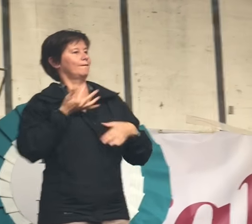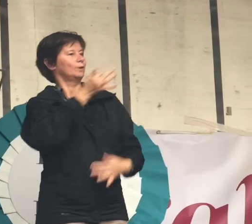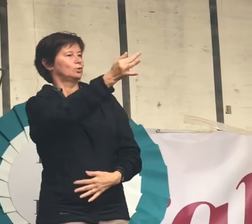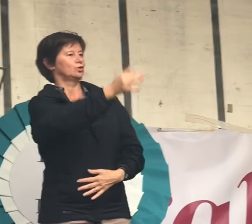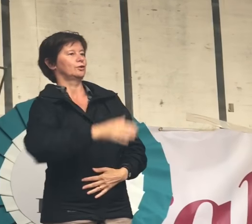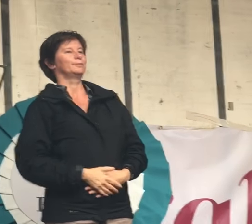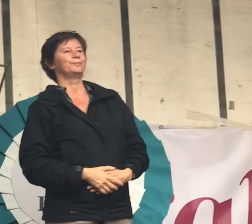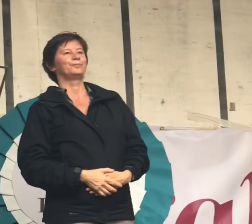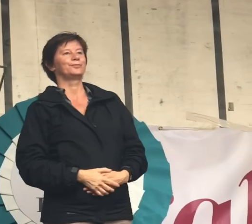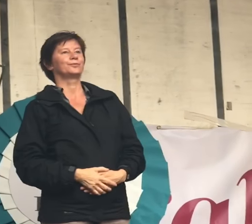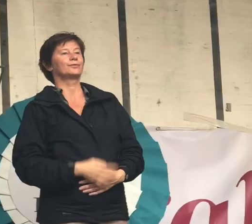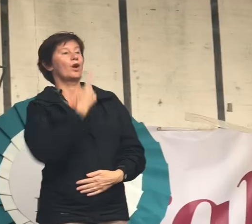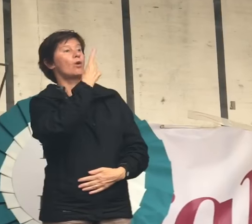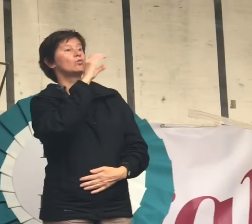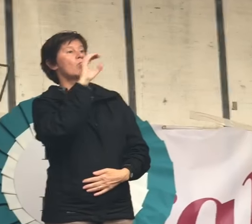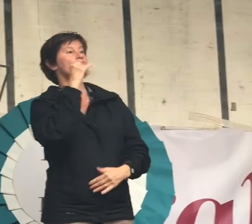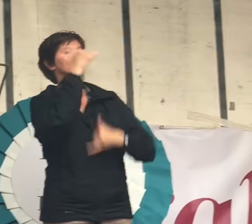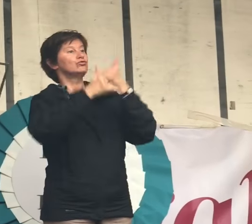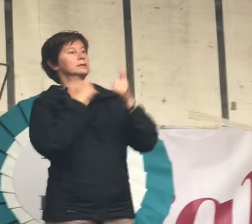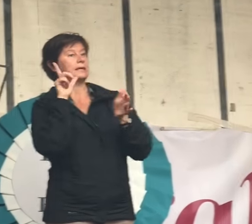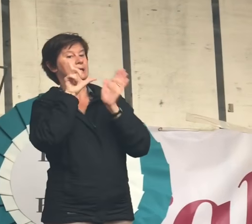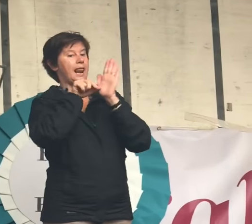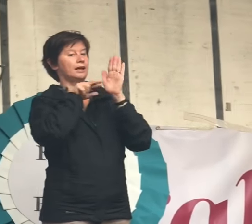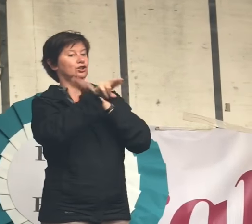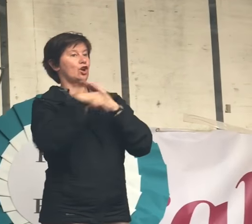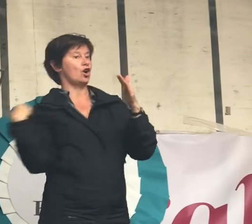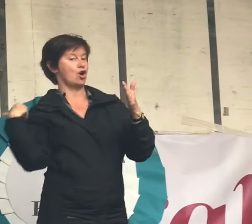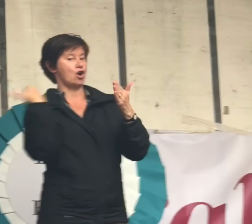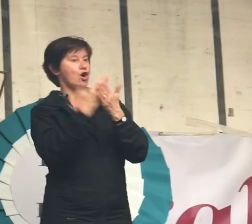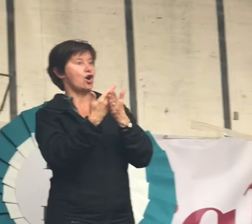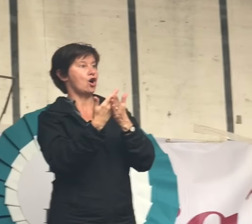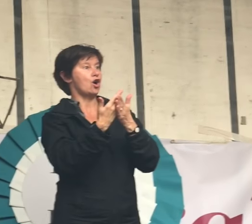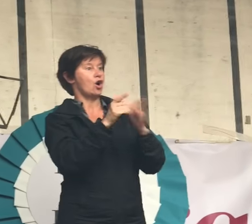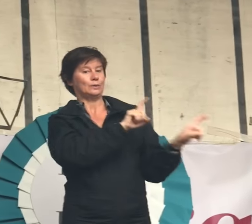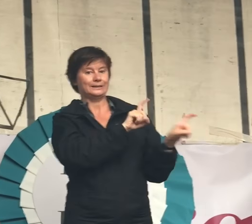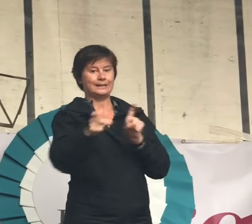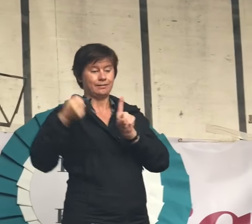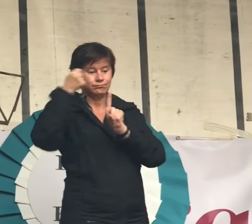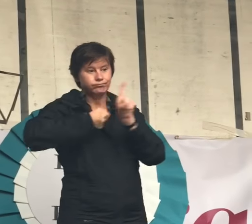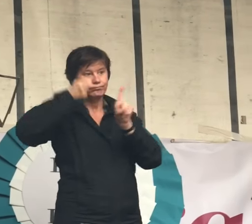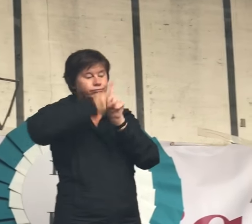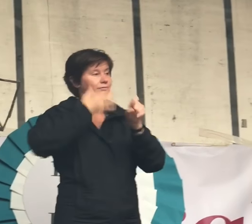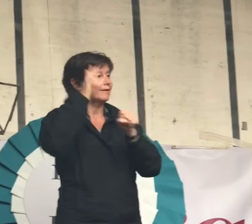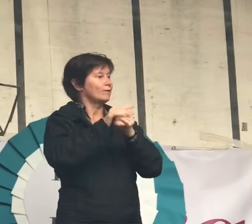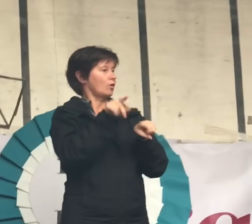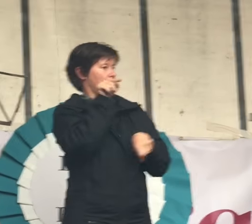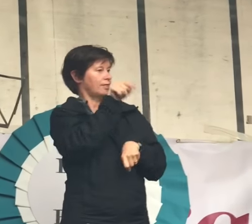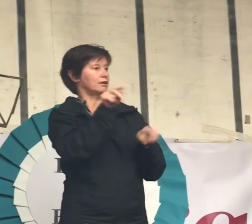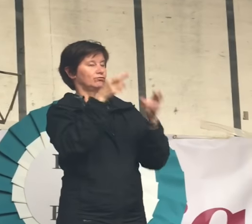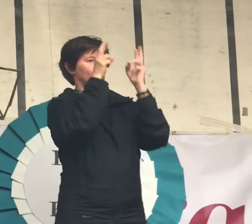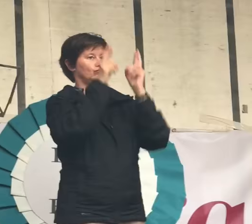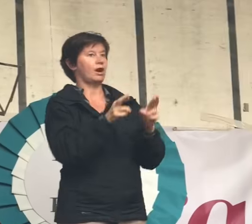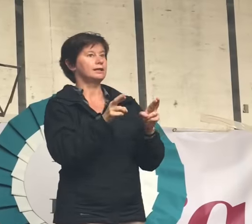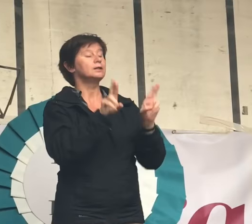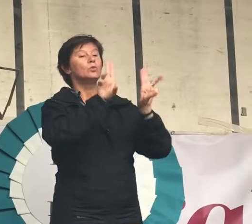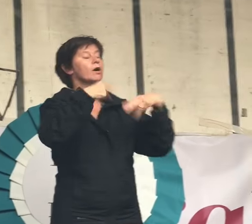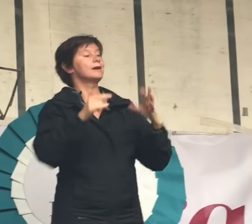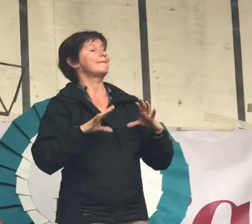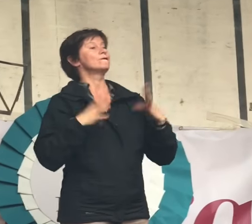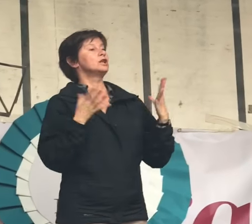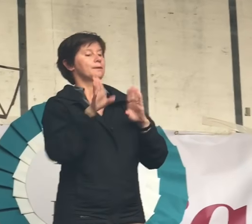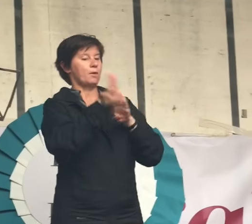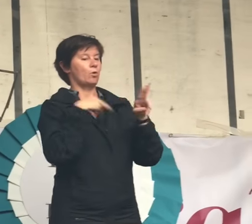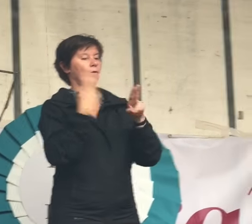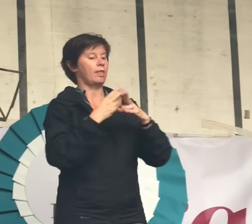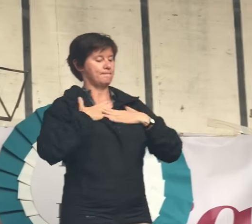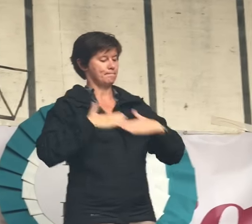Woo! 100 years later, we're still fighting for that right. There can be no freedom without bodily autonomy. We cannot be